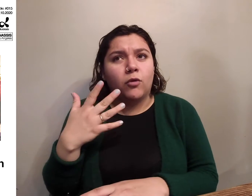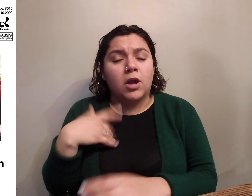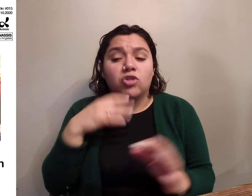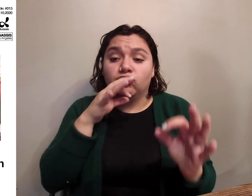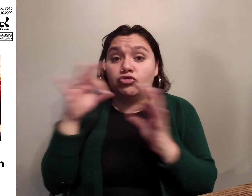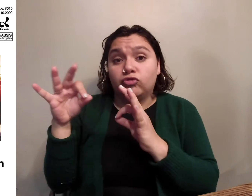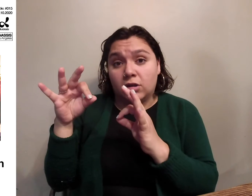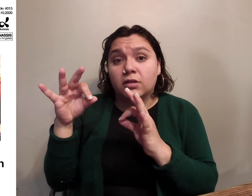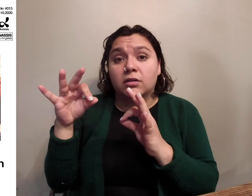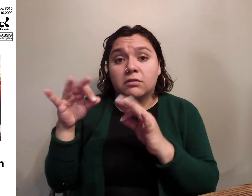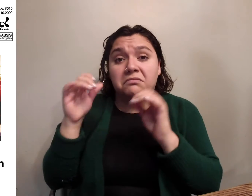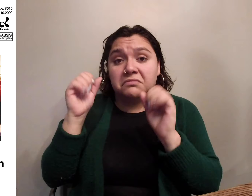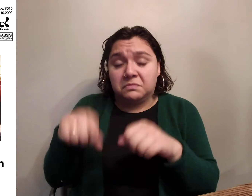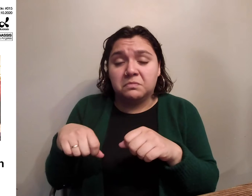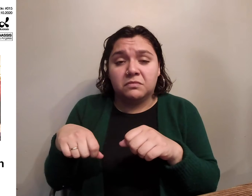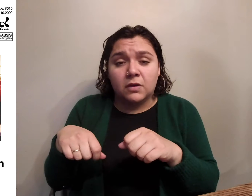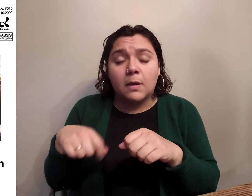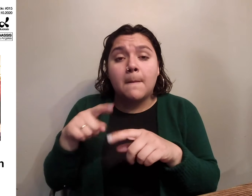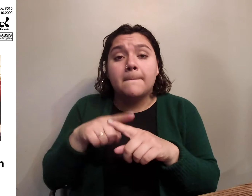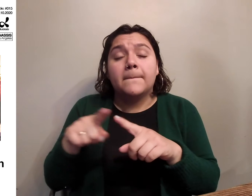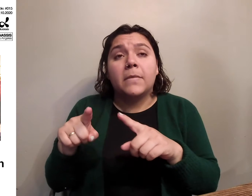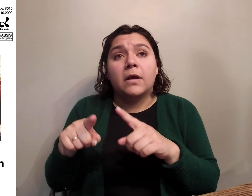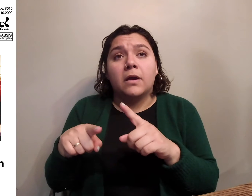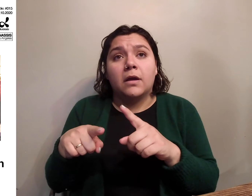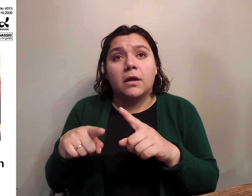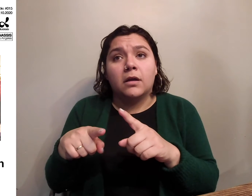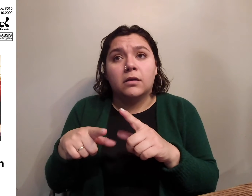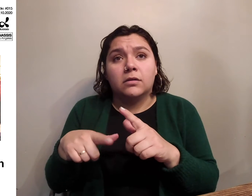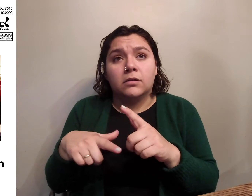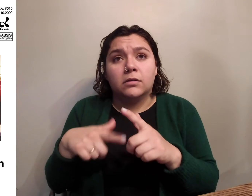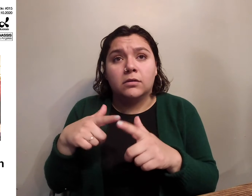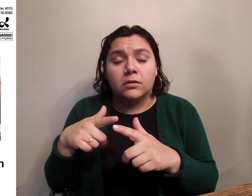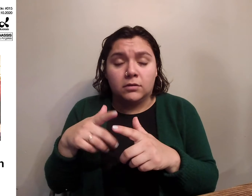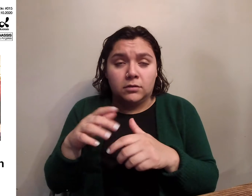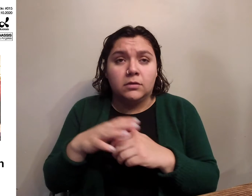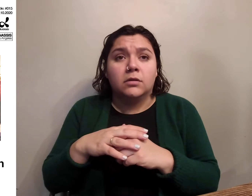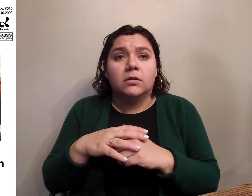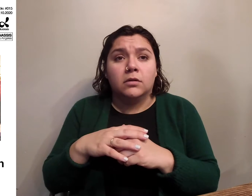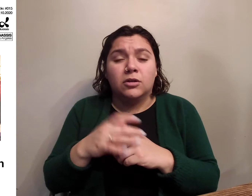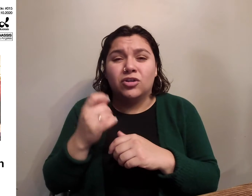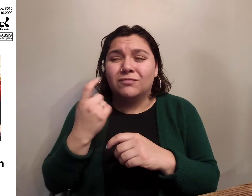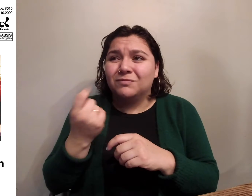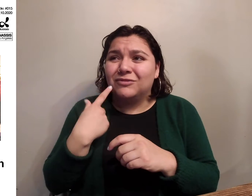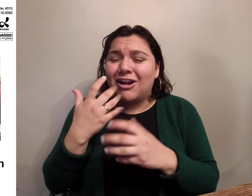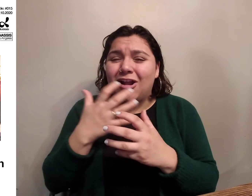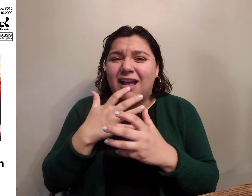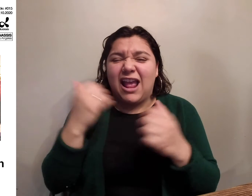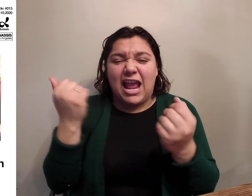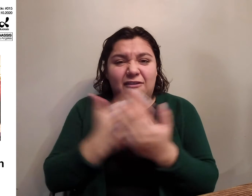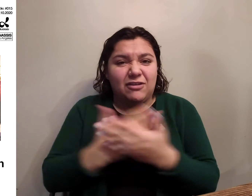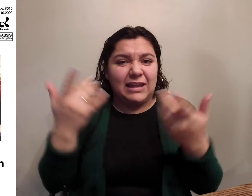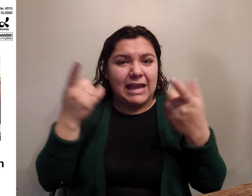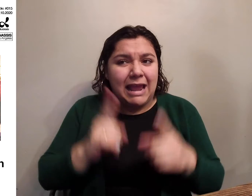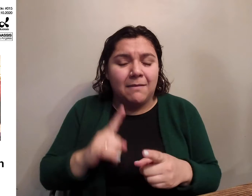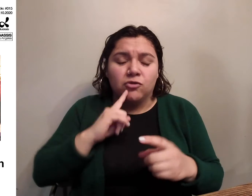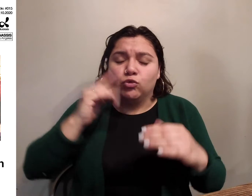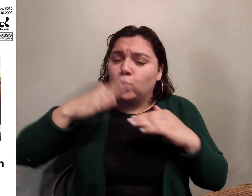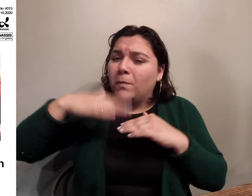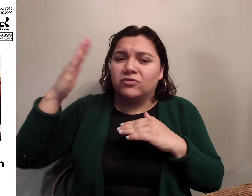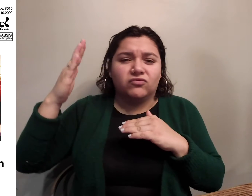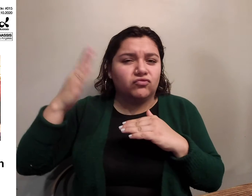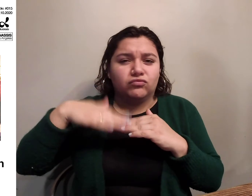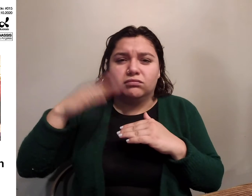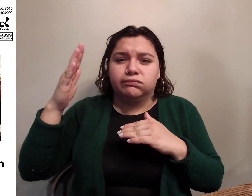distract ourselves and do mindless things, because it's too much. It's too much to try to live through